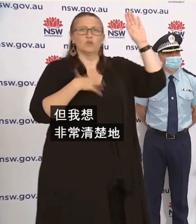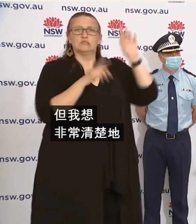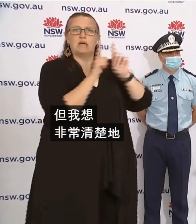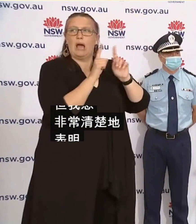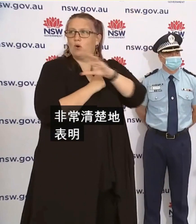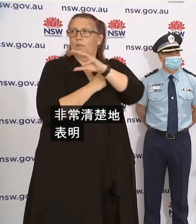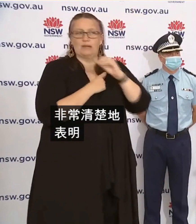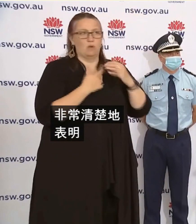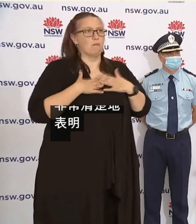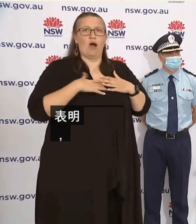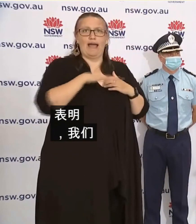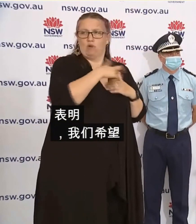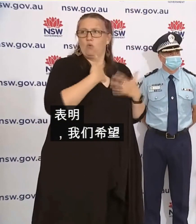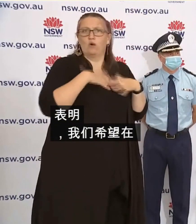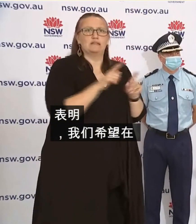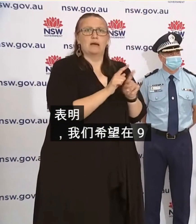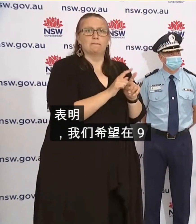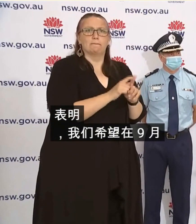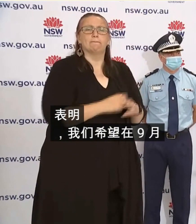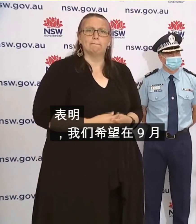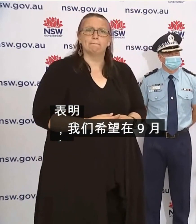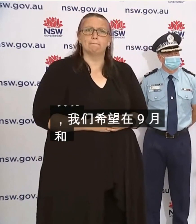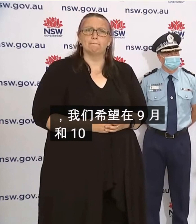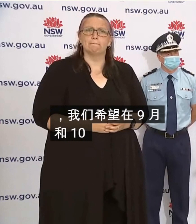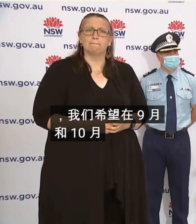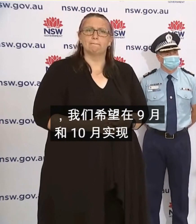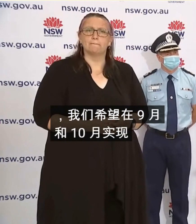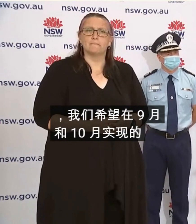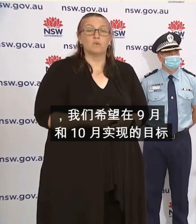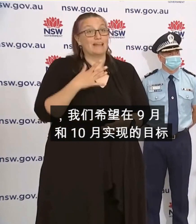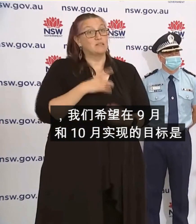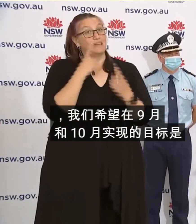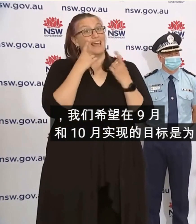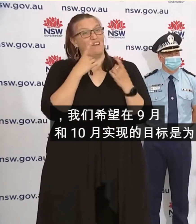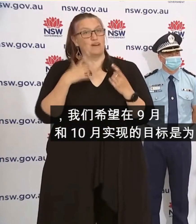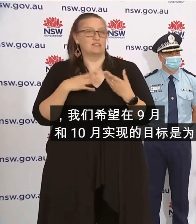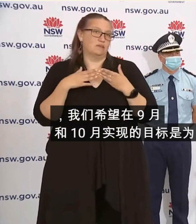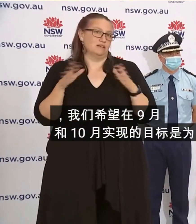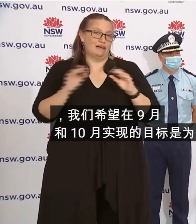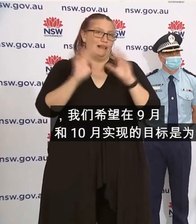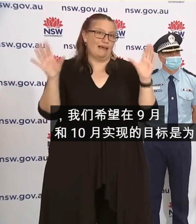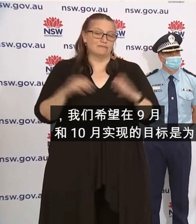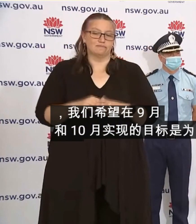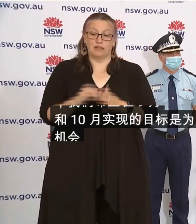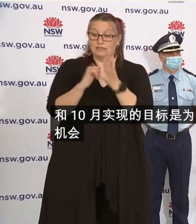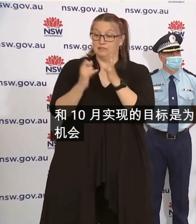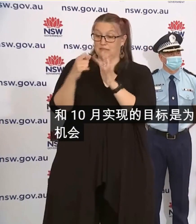clear that what we want to achieve in September and October is provide